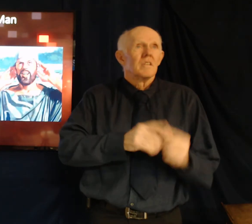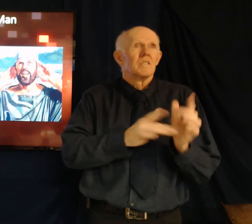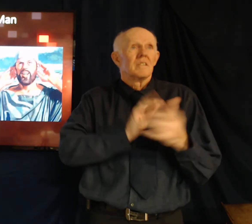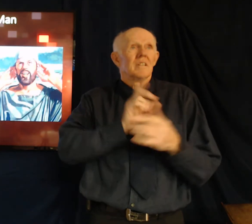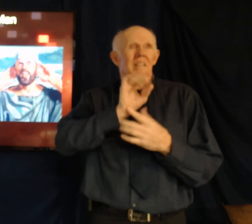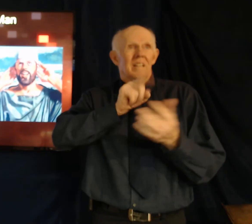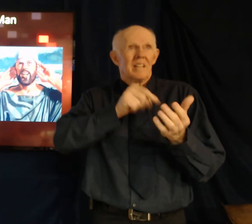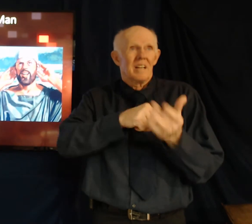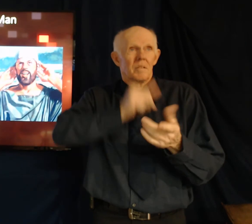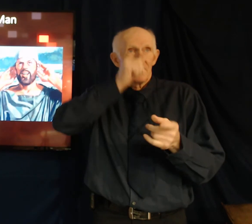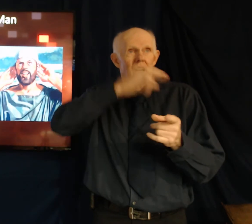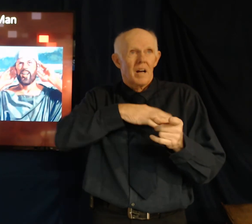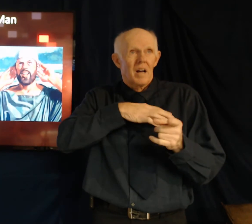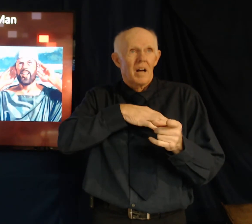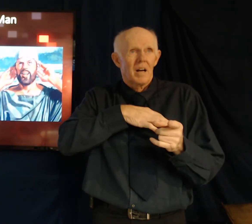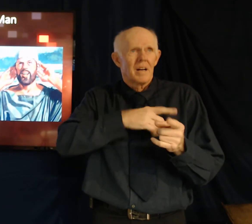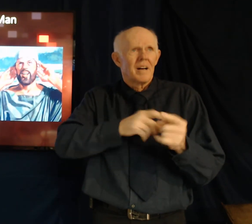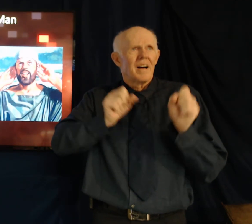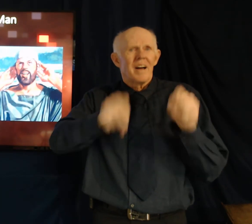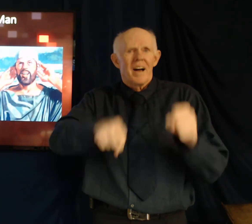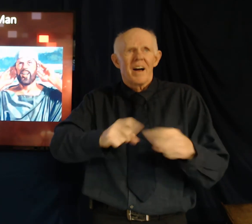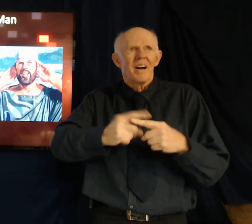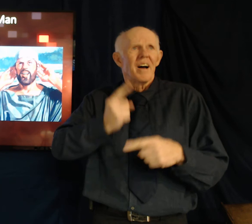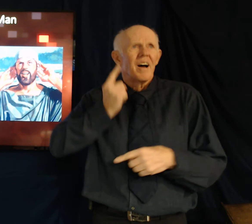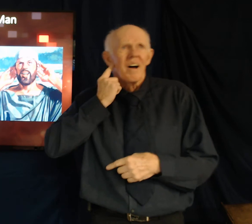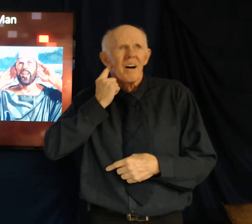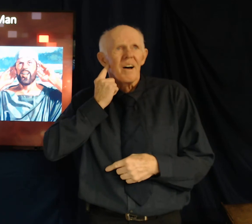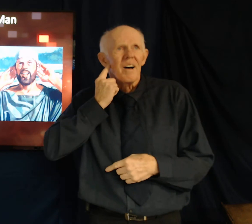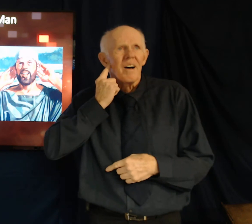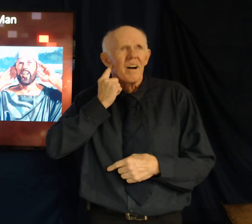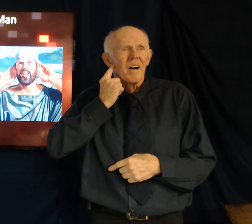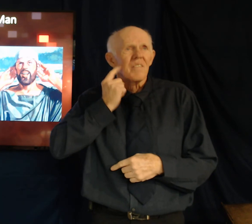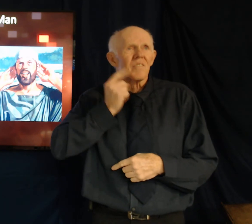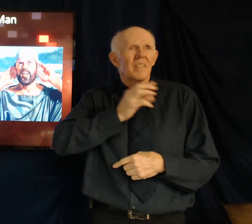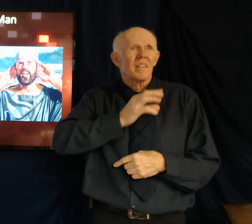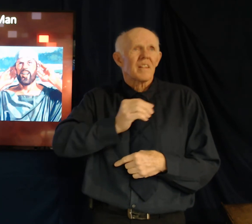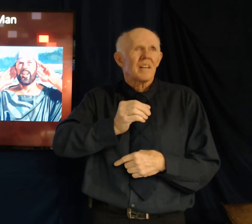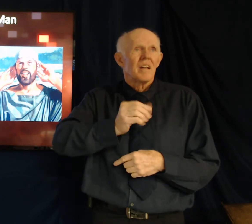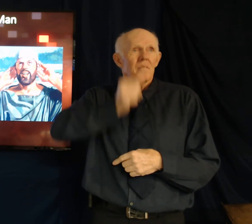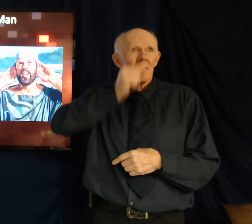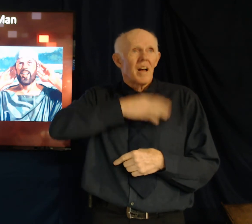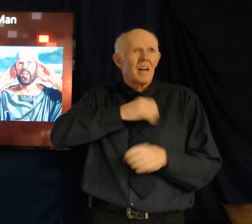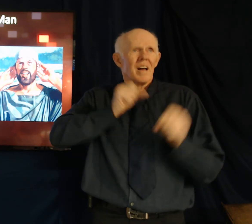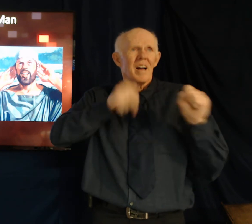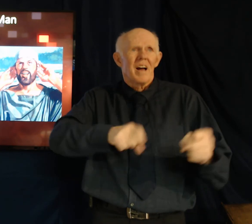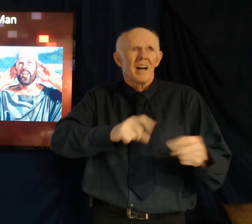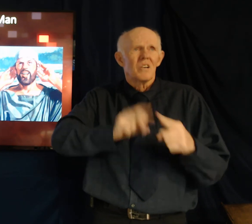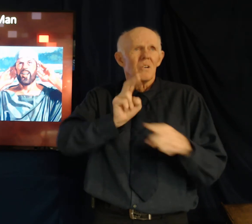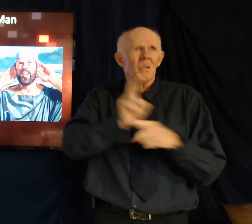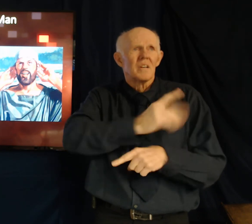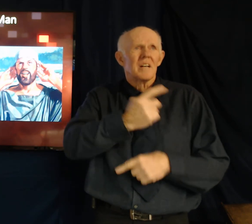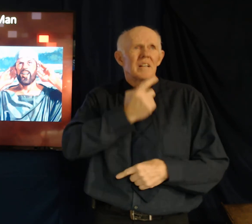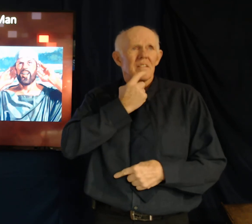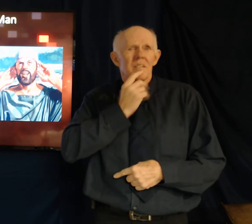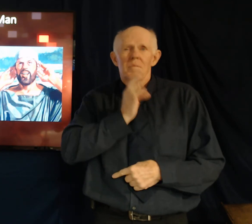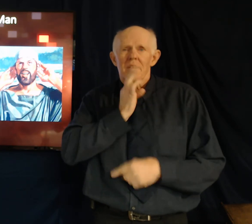When Jesus did this, the man was able to hear. The man was able to use his